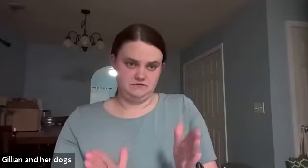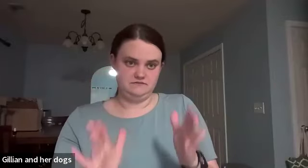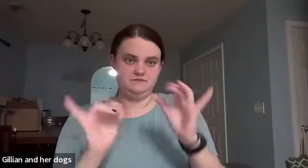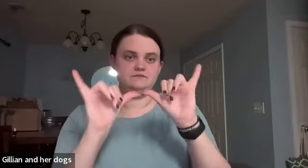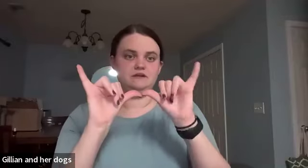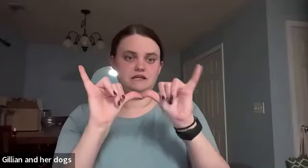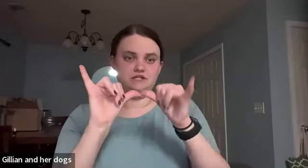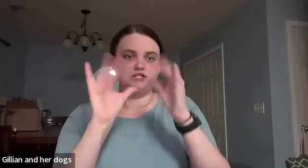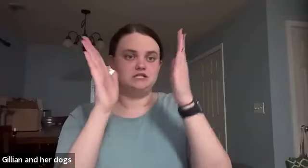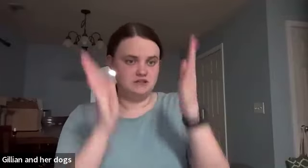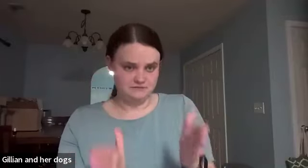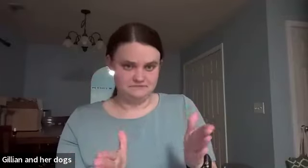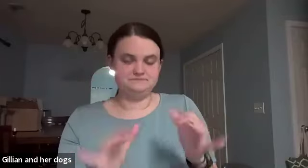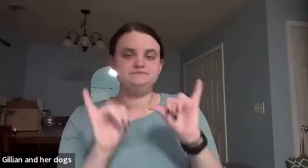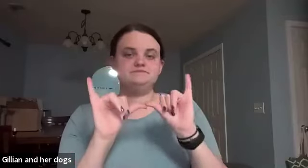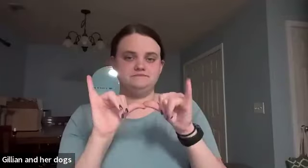engineer, engineer.